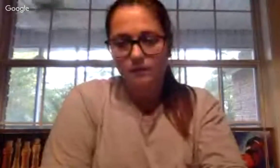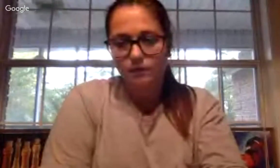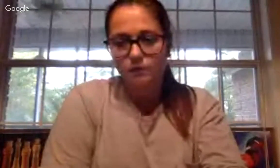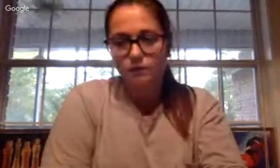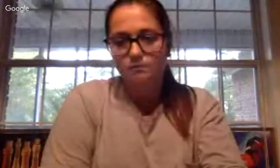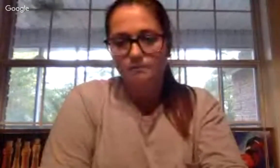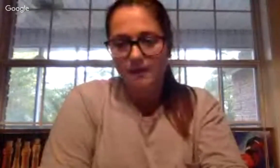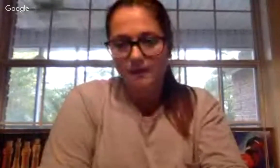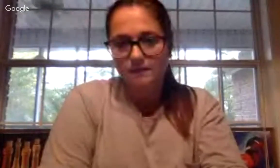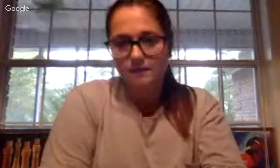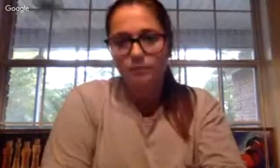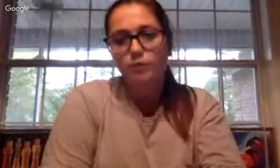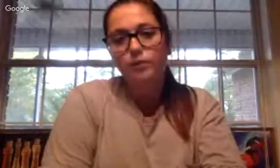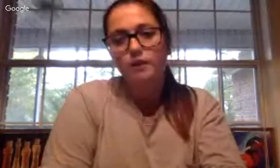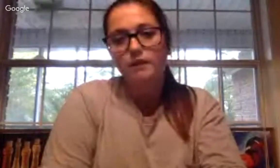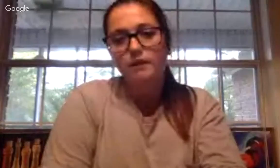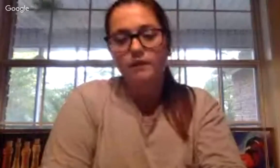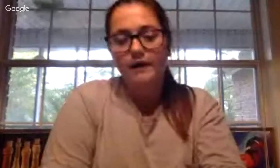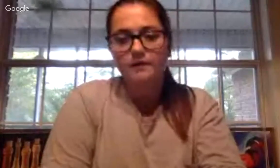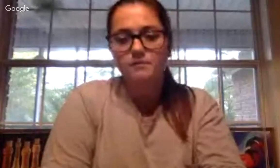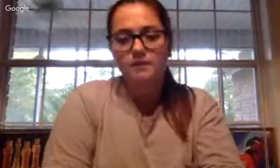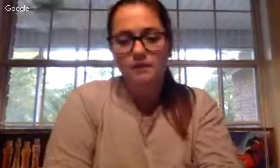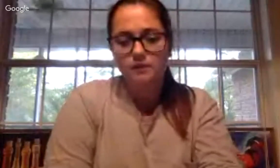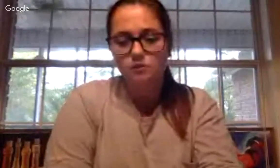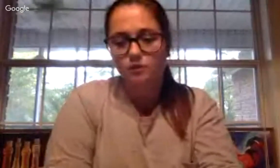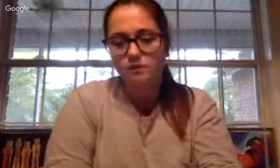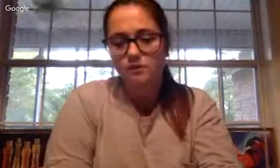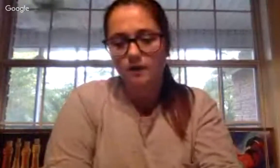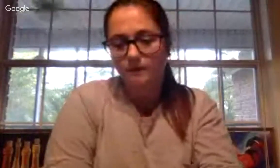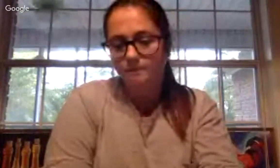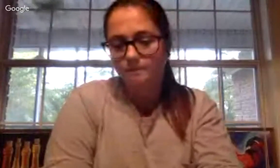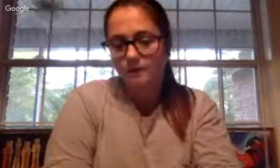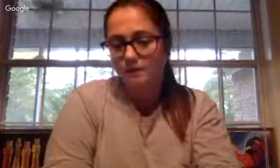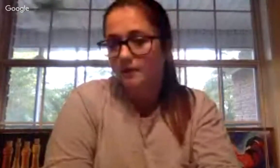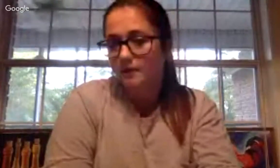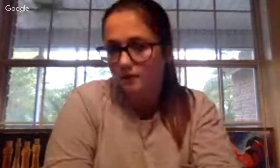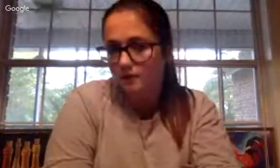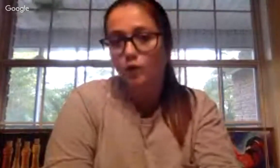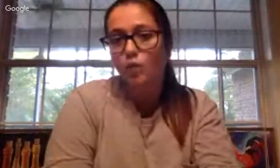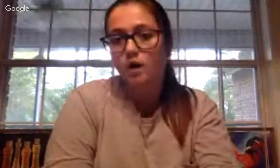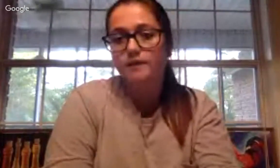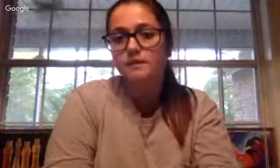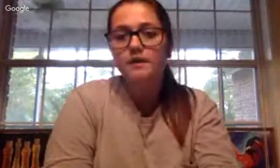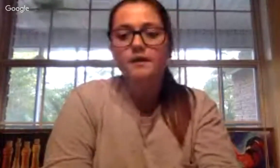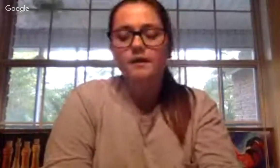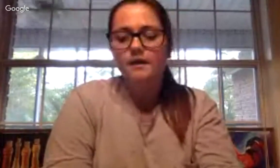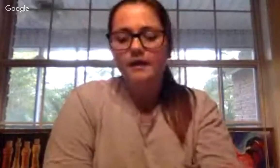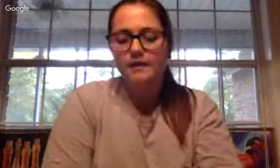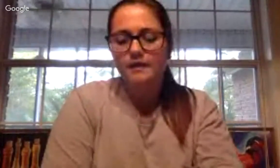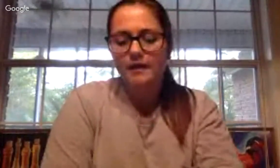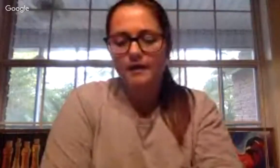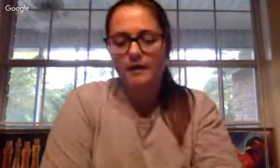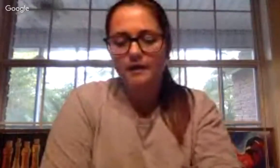able to mand appropriately for the items, tangibles, attention that they want. And then